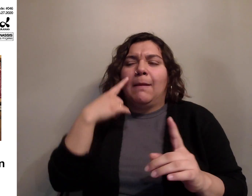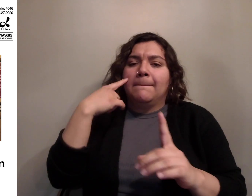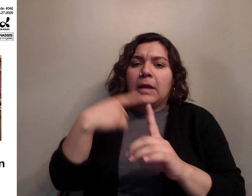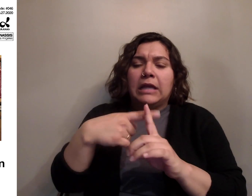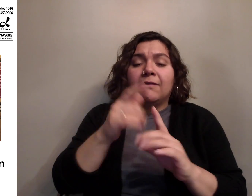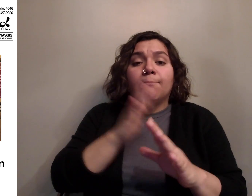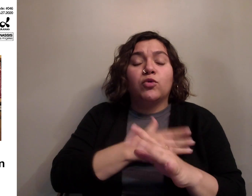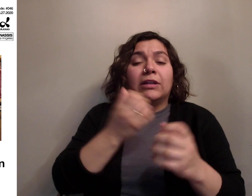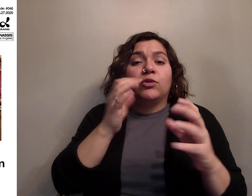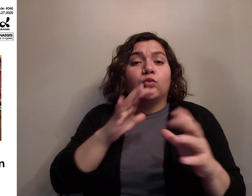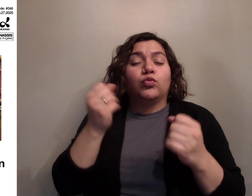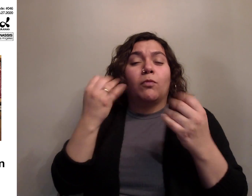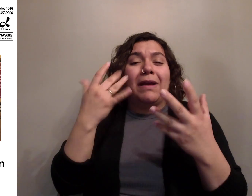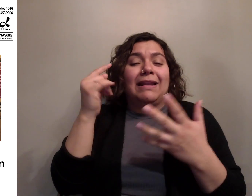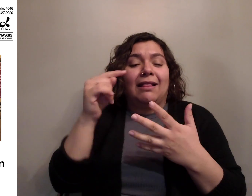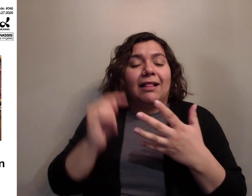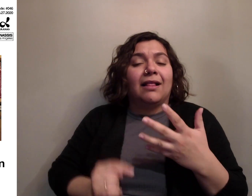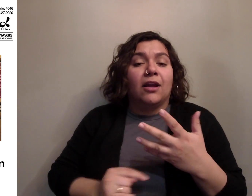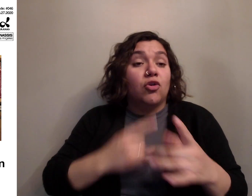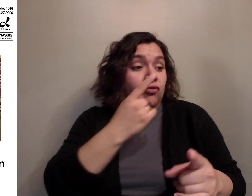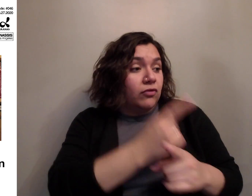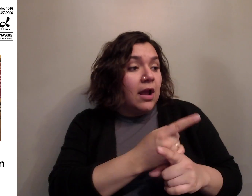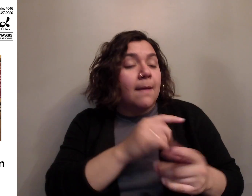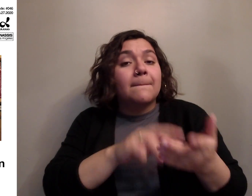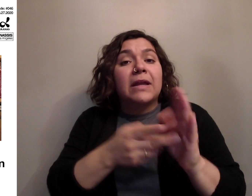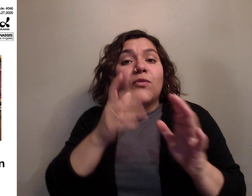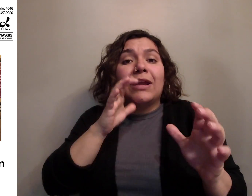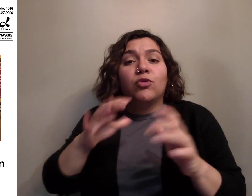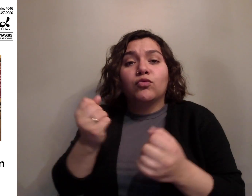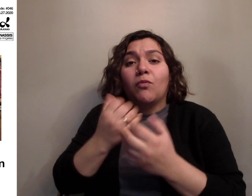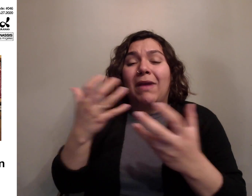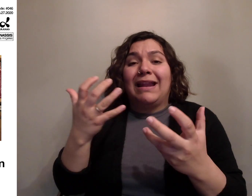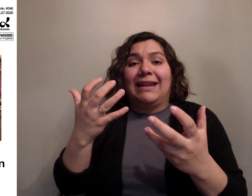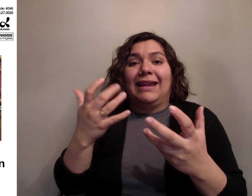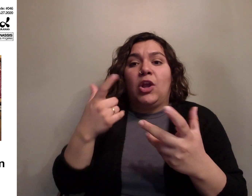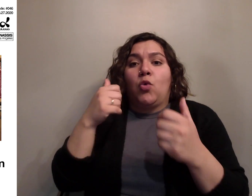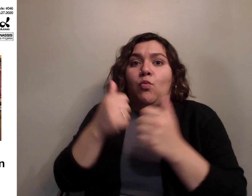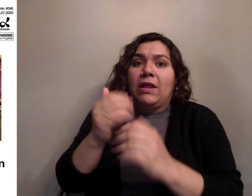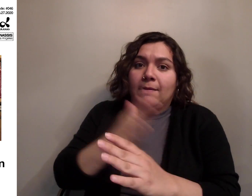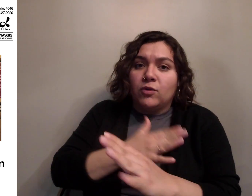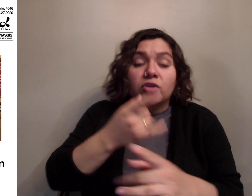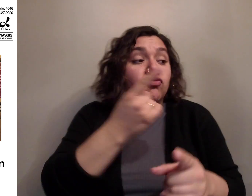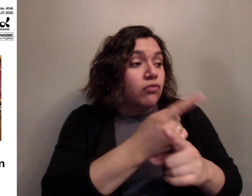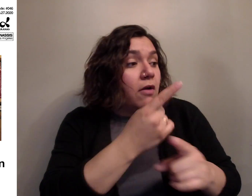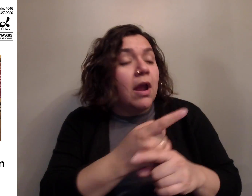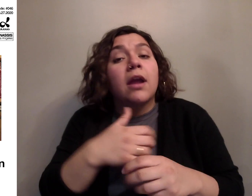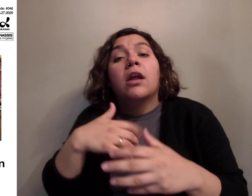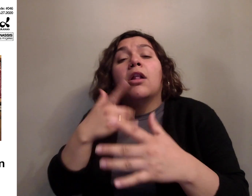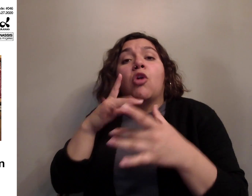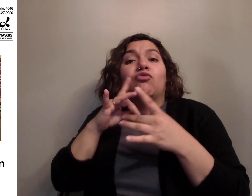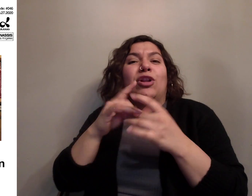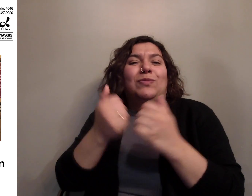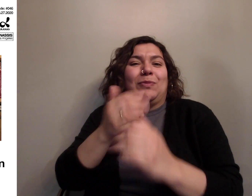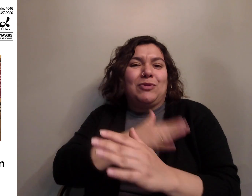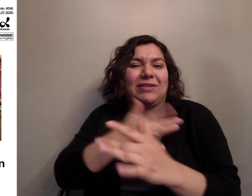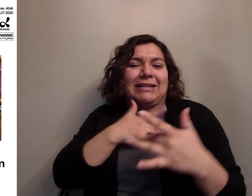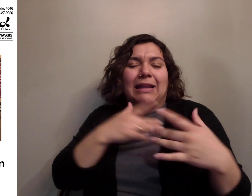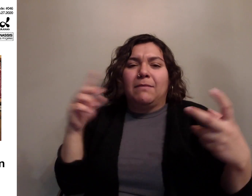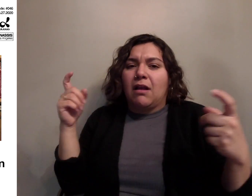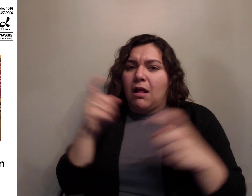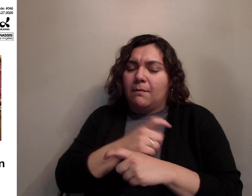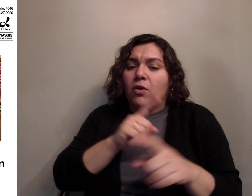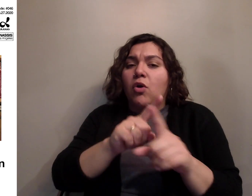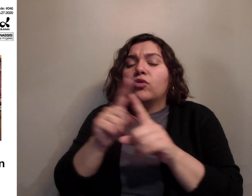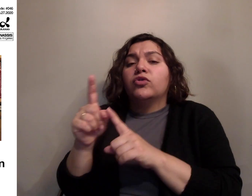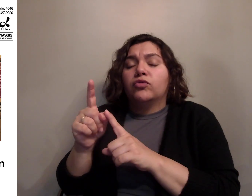us and so on. Music can do so many things, right? And we can do so many things to music. I mean, the relationship is